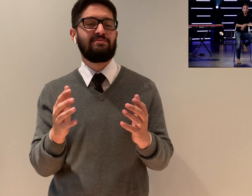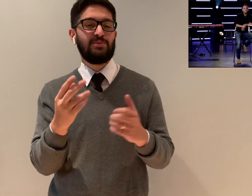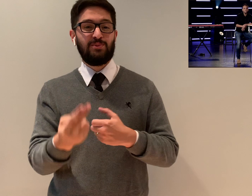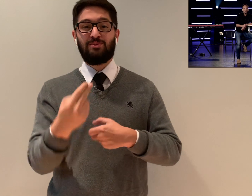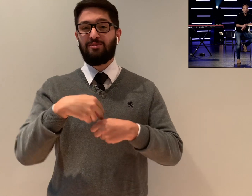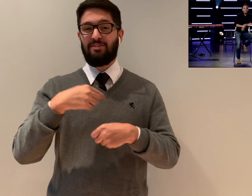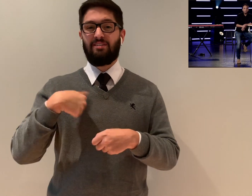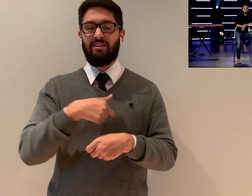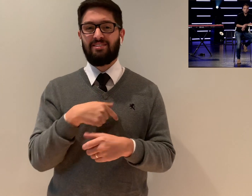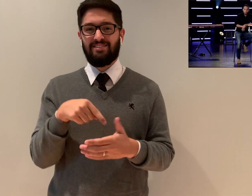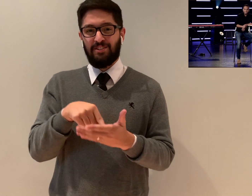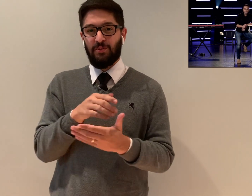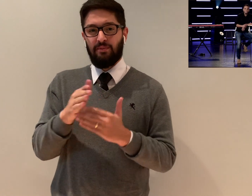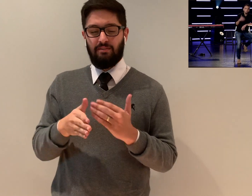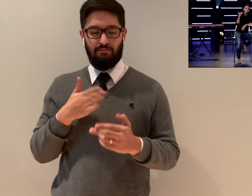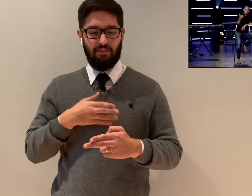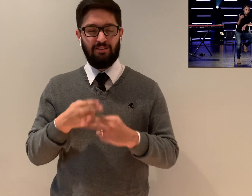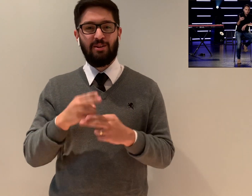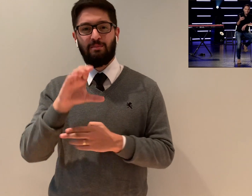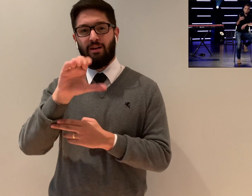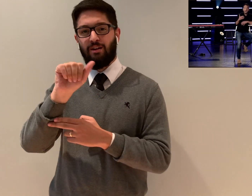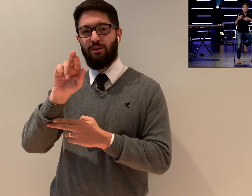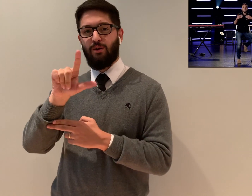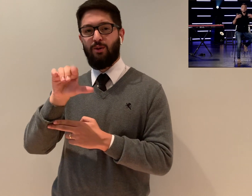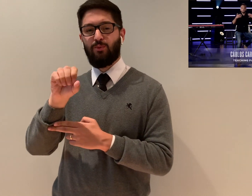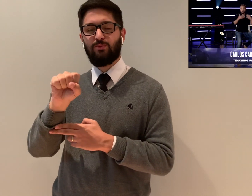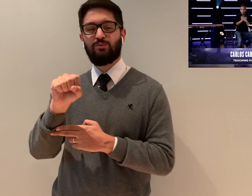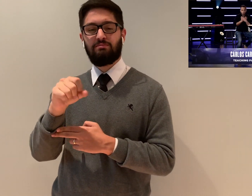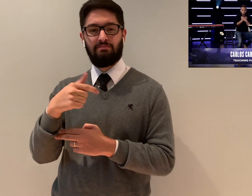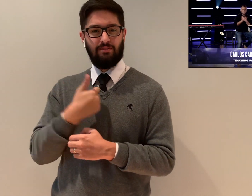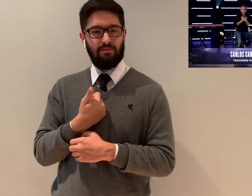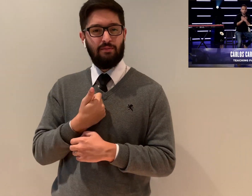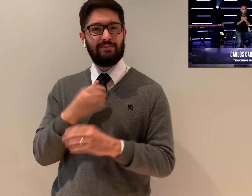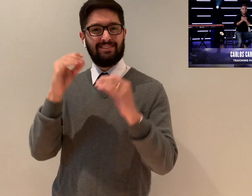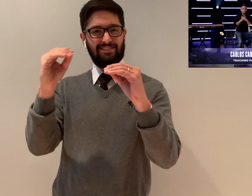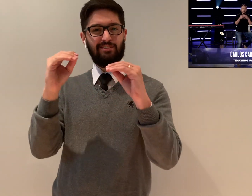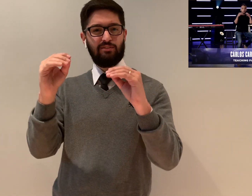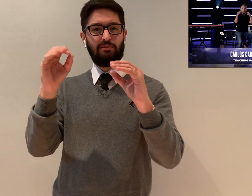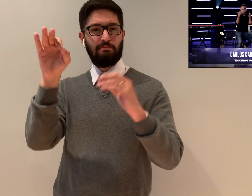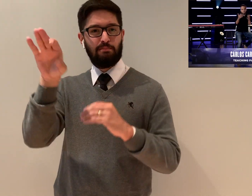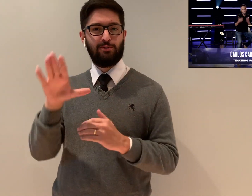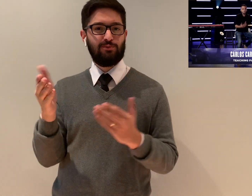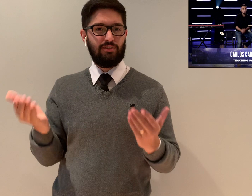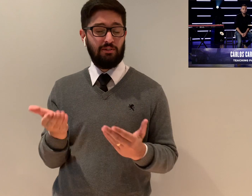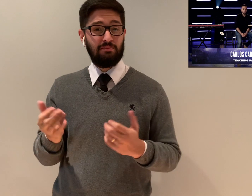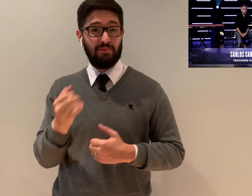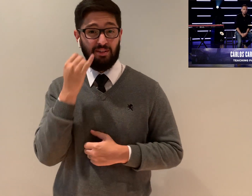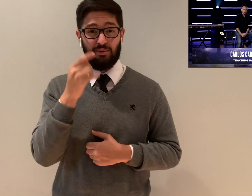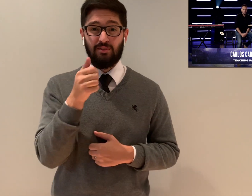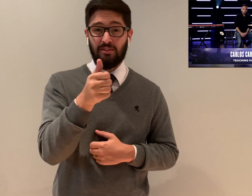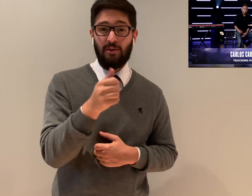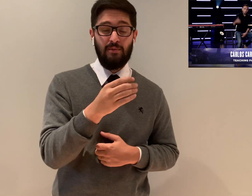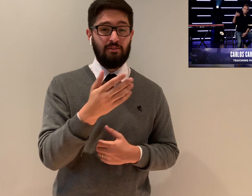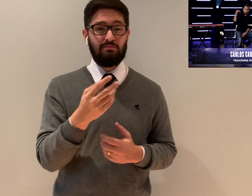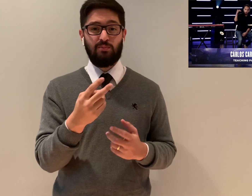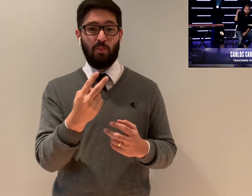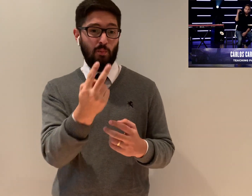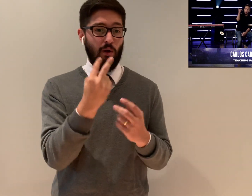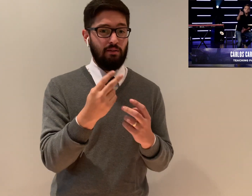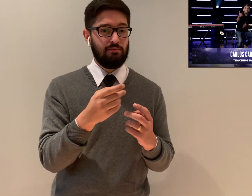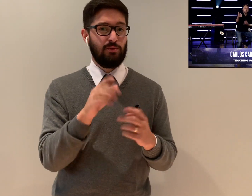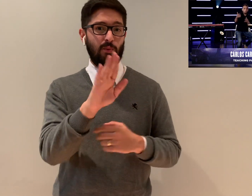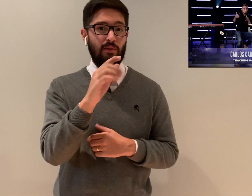so much for joining us this weekend. My name is Carlos, and I serve as one of the teaching pastors here. So whether you